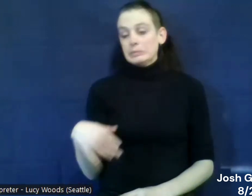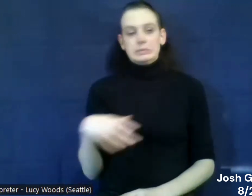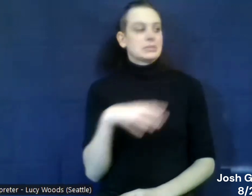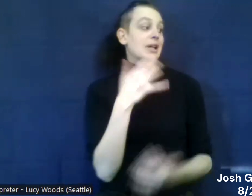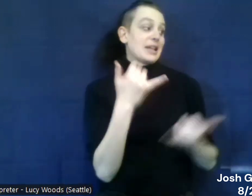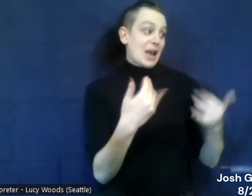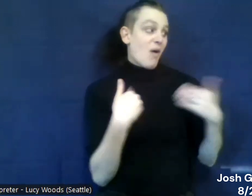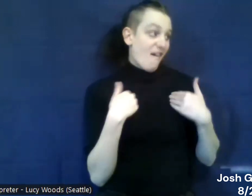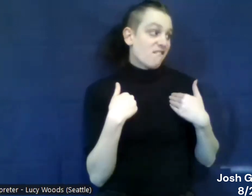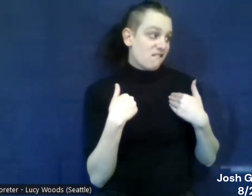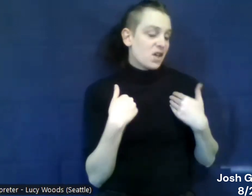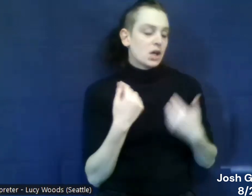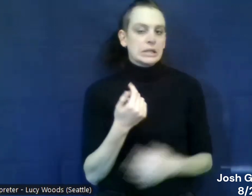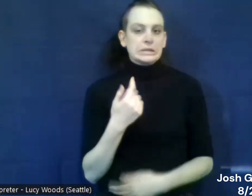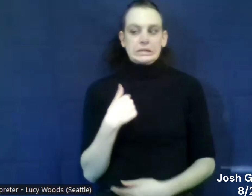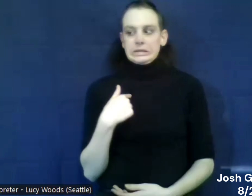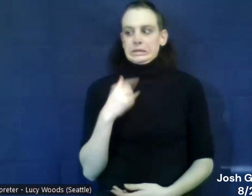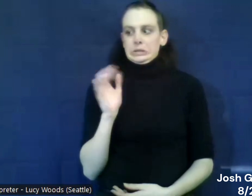like, okay.